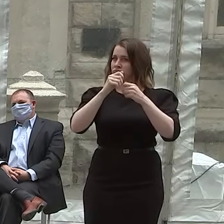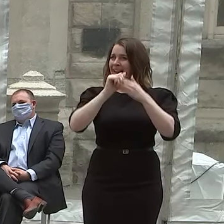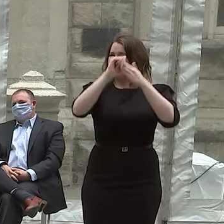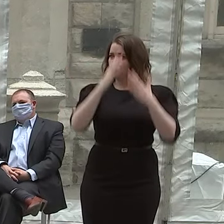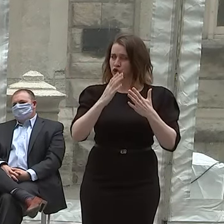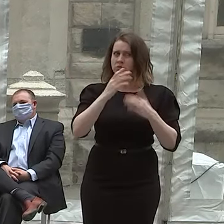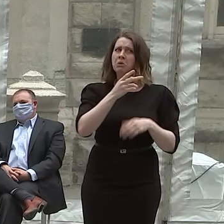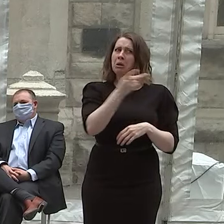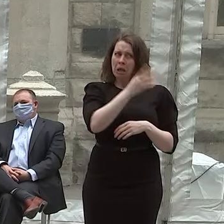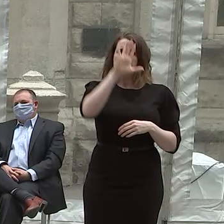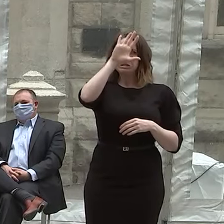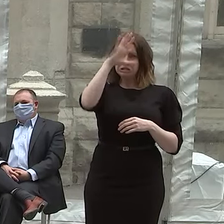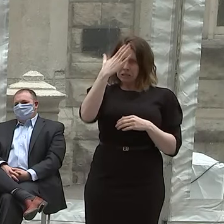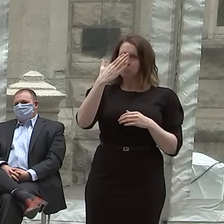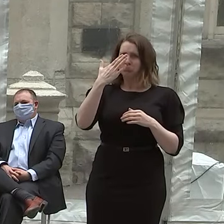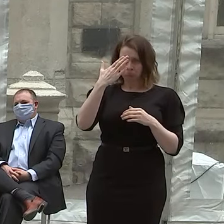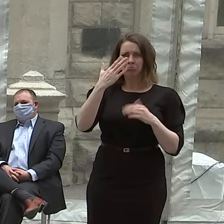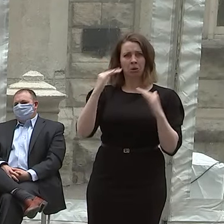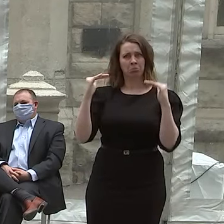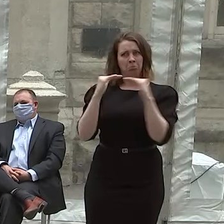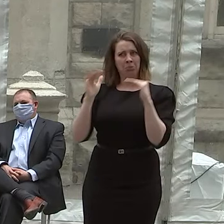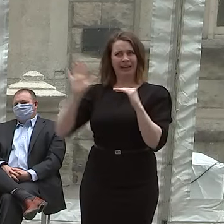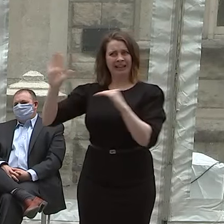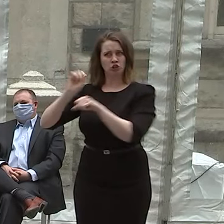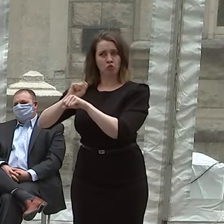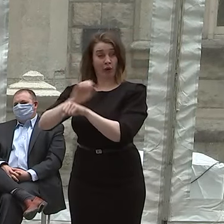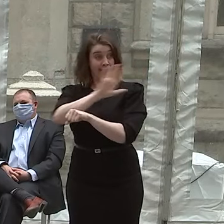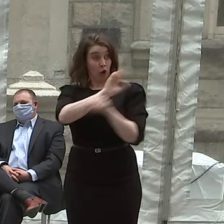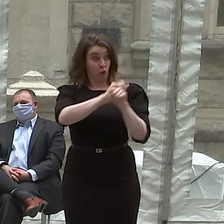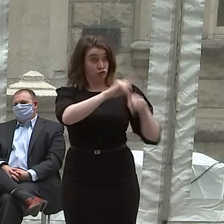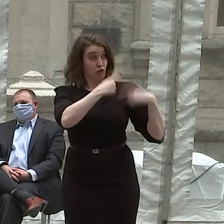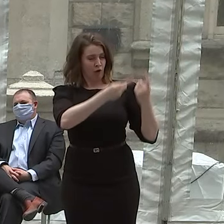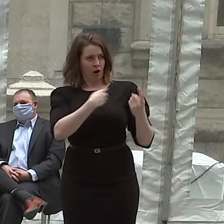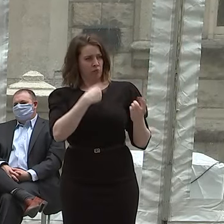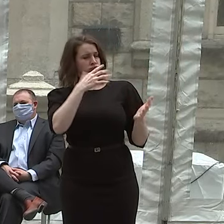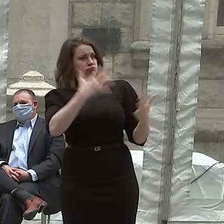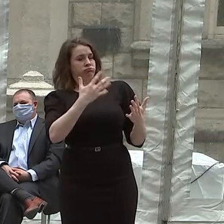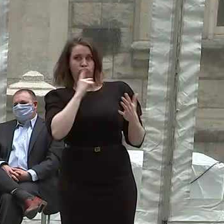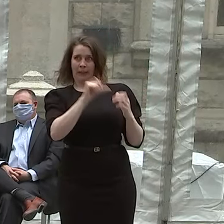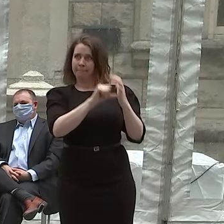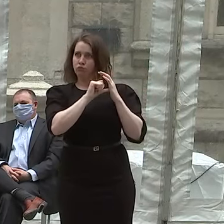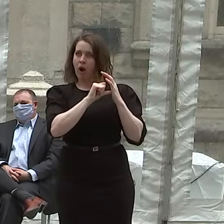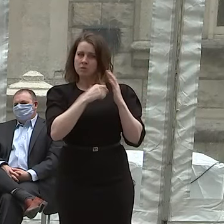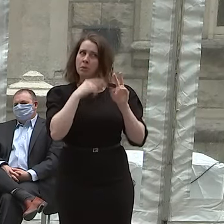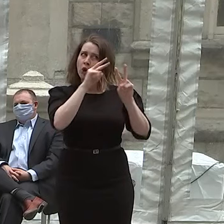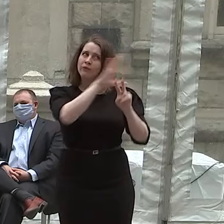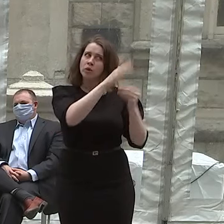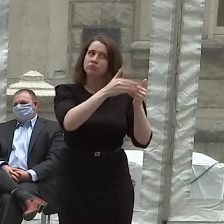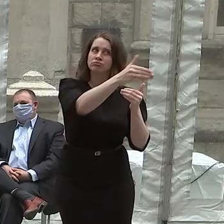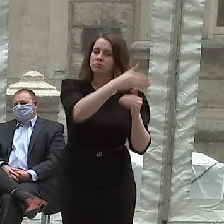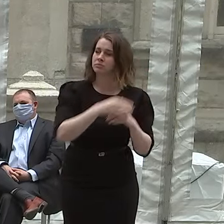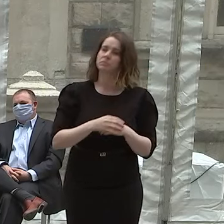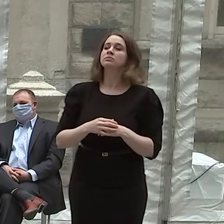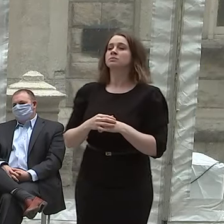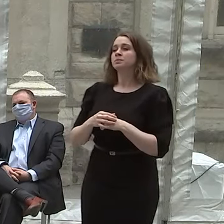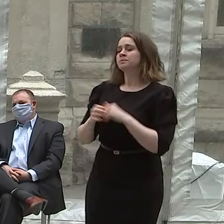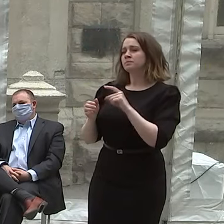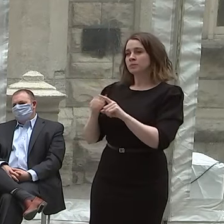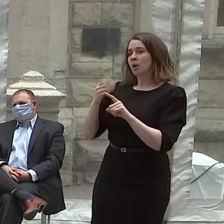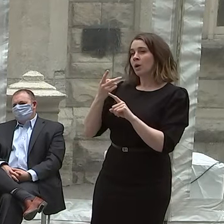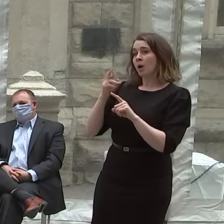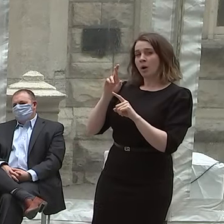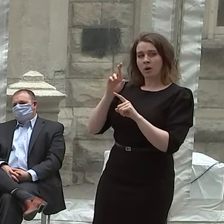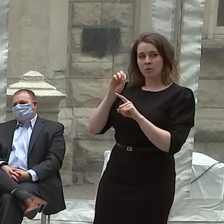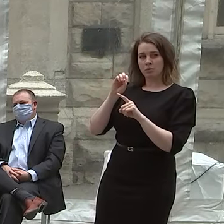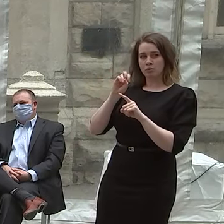meet that need. And I'm very pleased with the work that they've done and look forward to their leadership. And Providence Hospital, the ER was closed, now reopened.